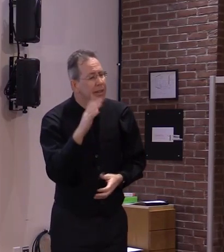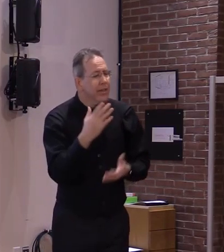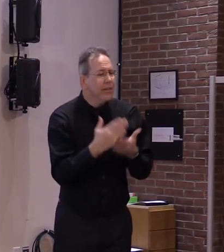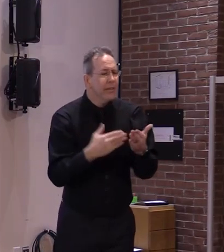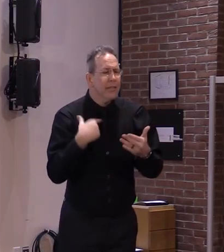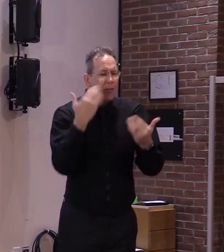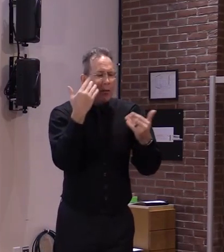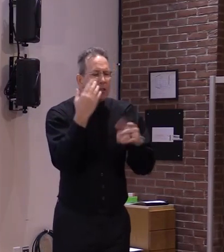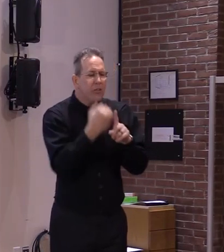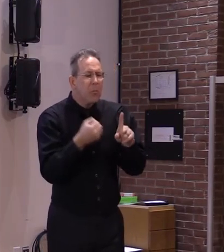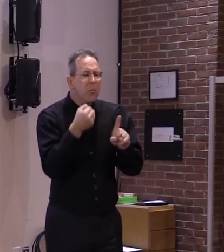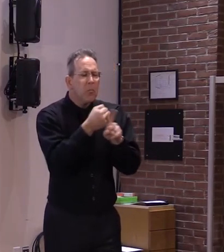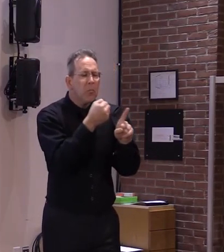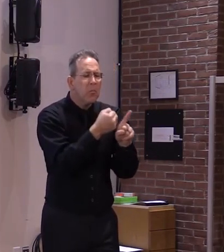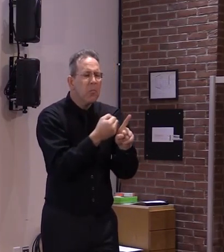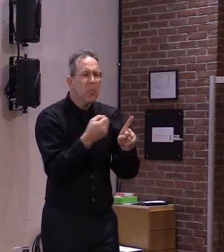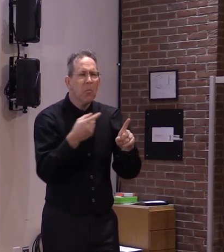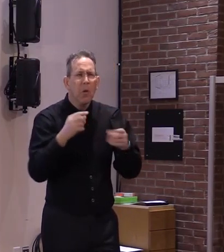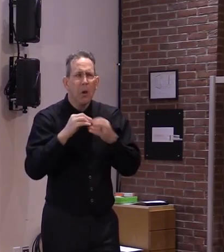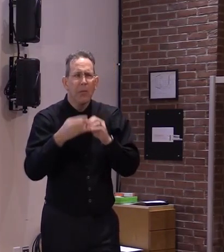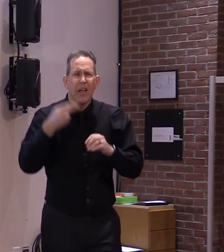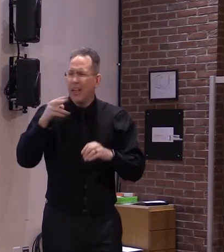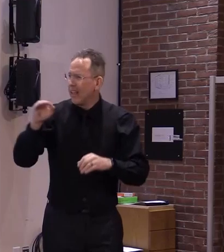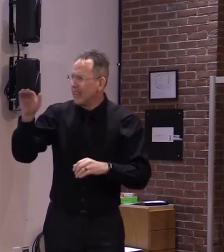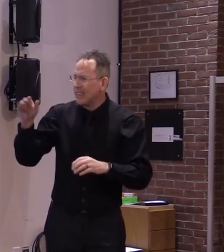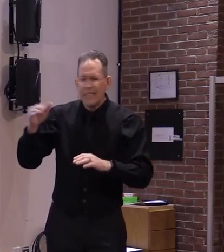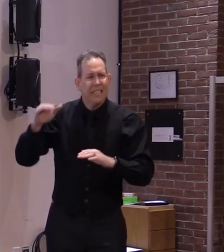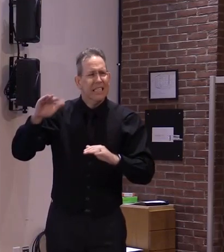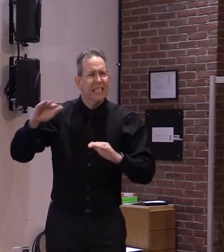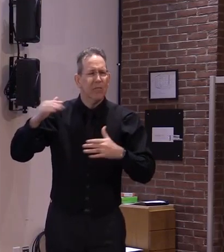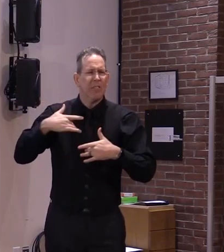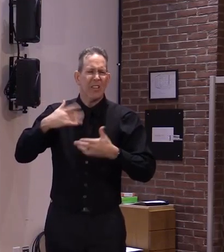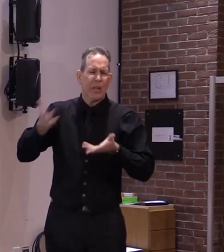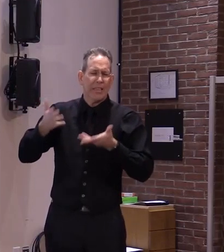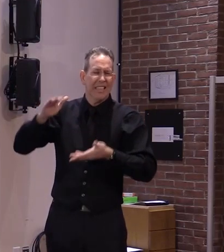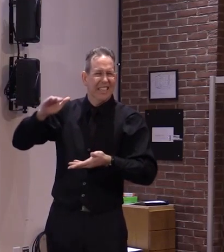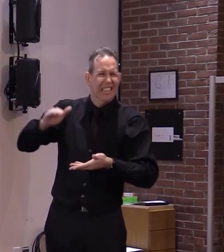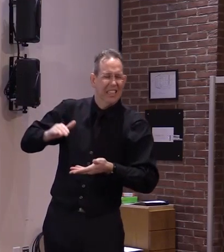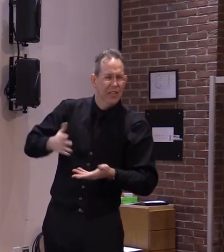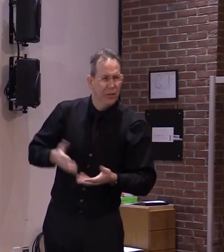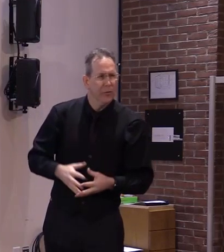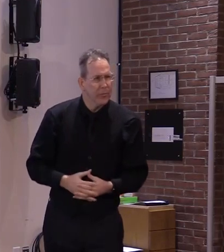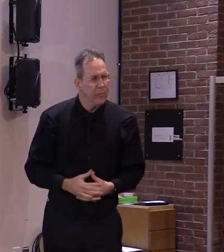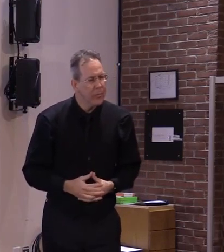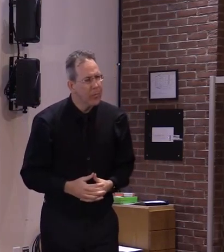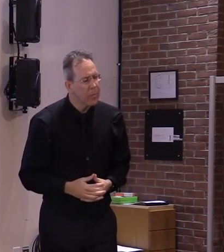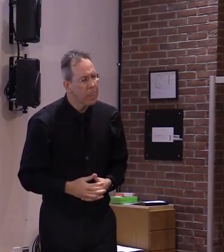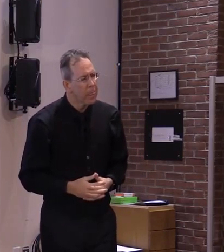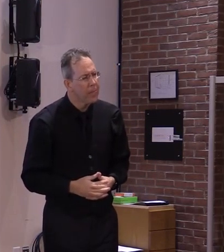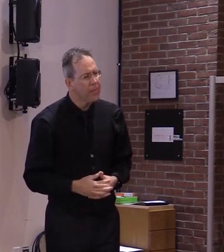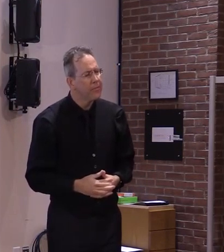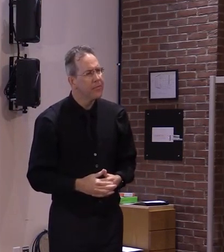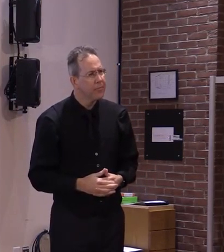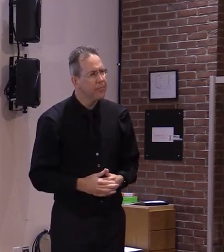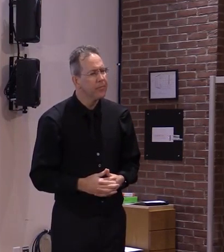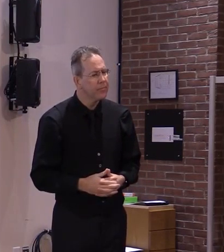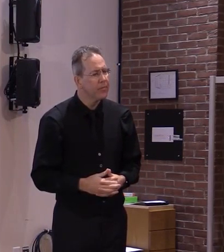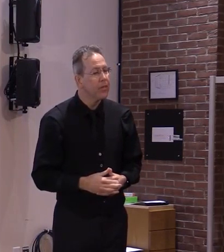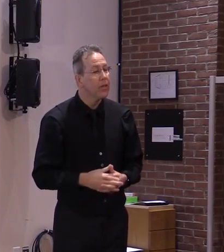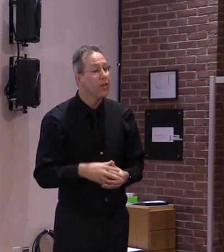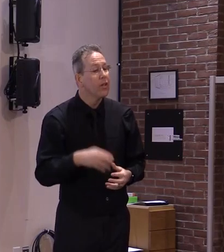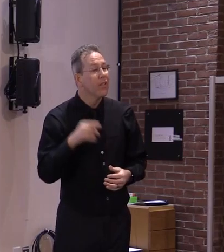again, ultimately, the future outcomes that we experience here in Vermont are really a factor of the little things and the big things